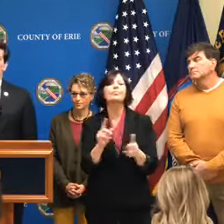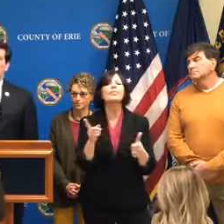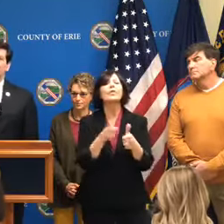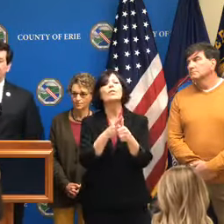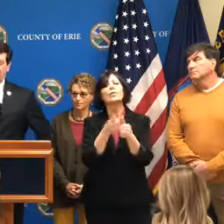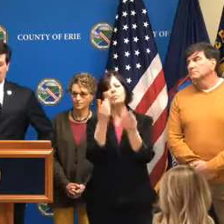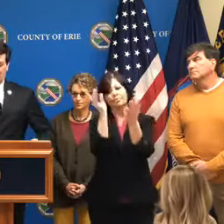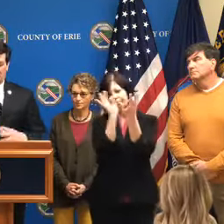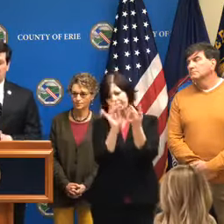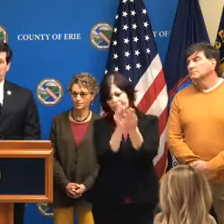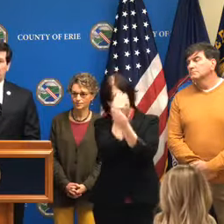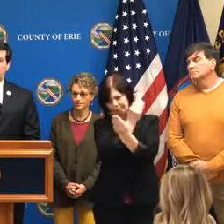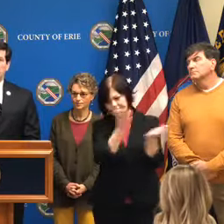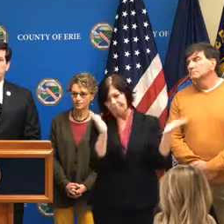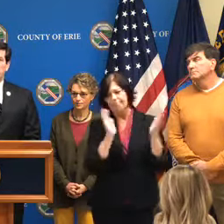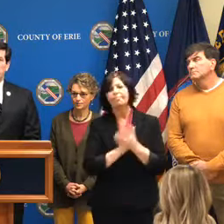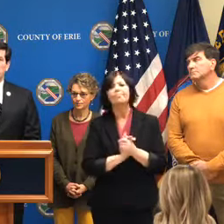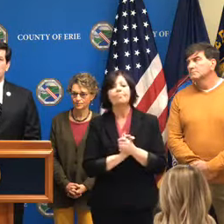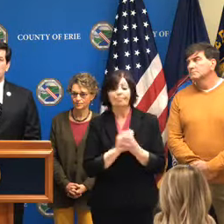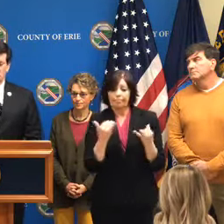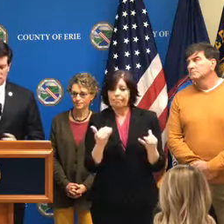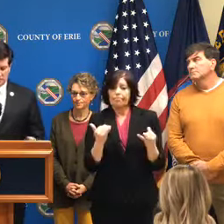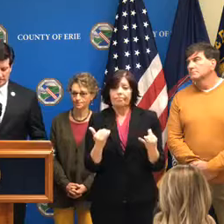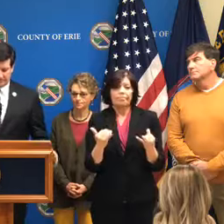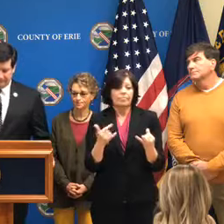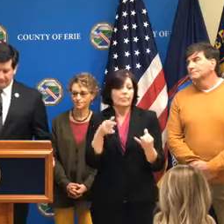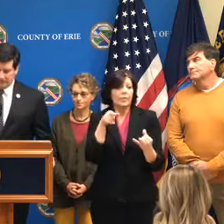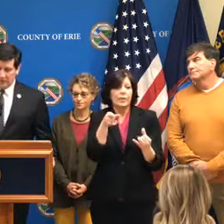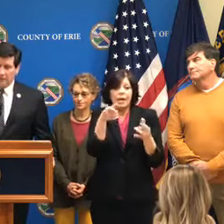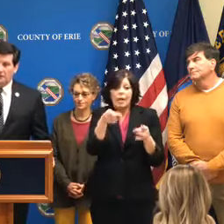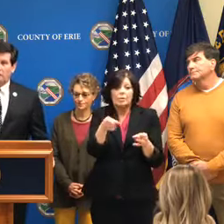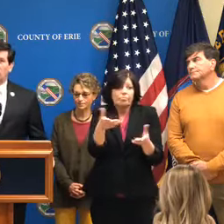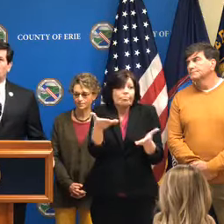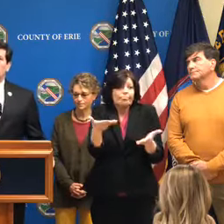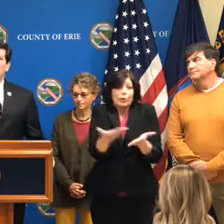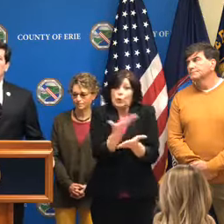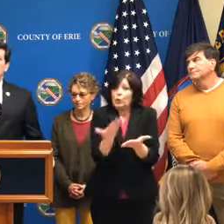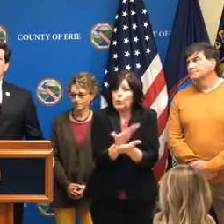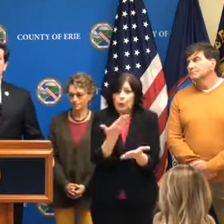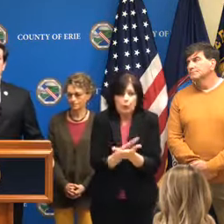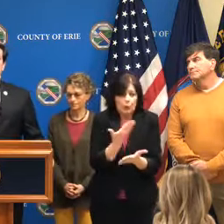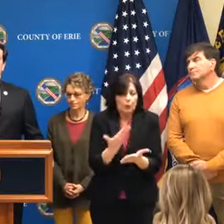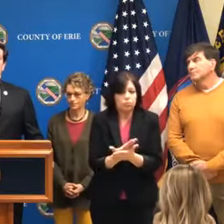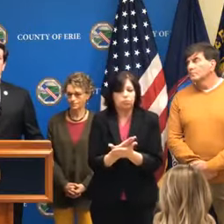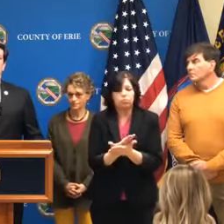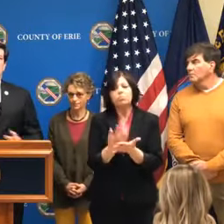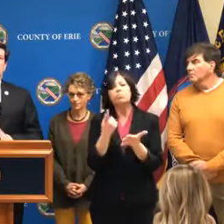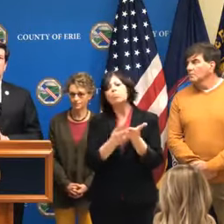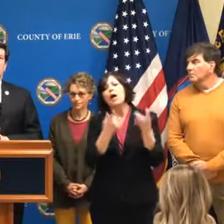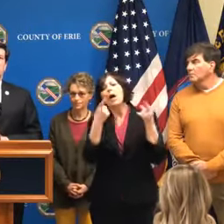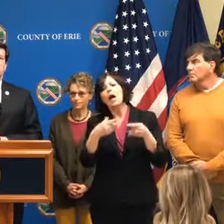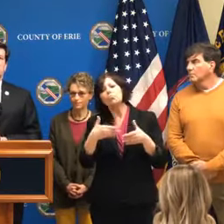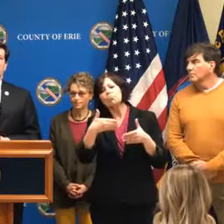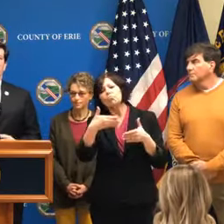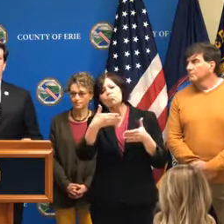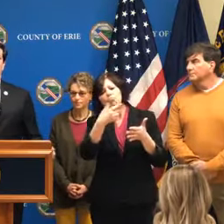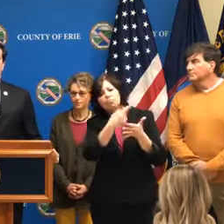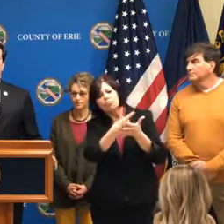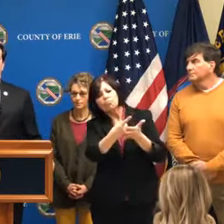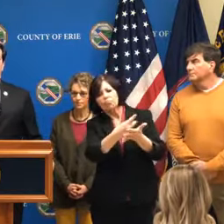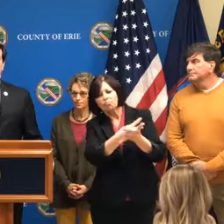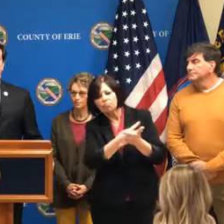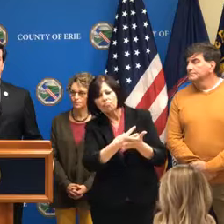Western New York. We are entering uncharted waters. What we will be seeing in the next few weeks is something we